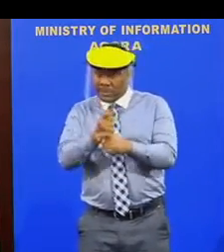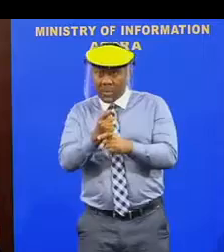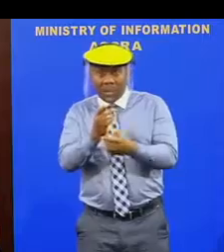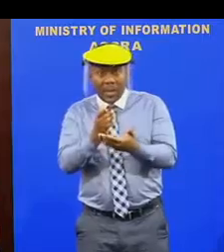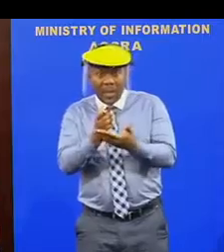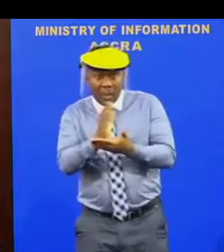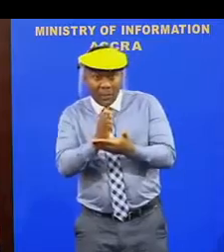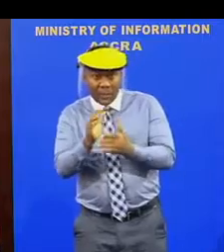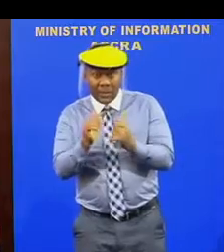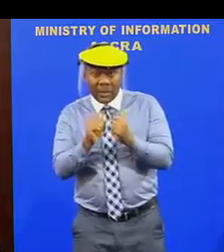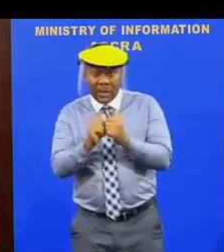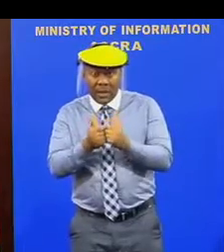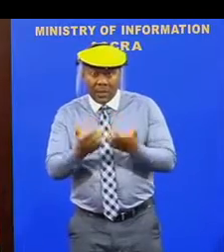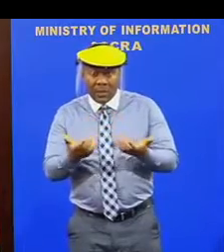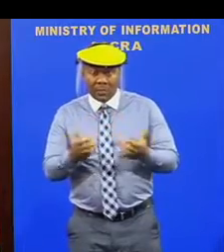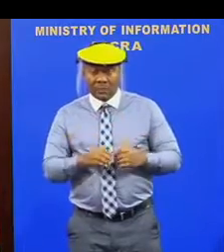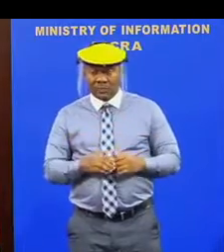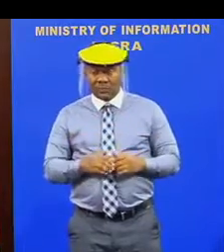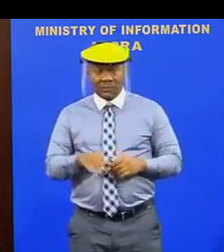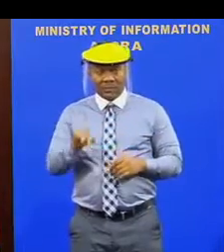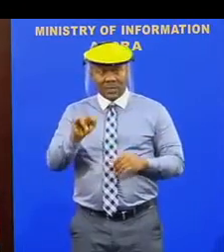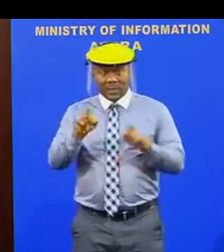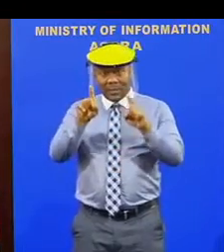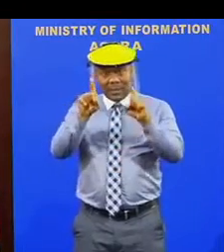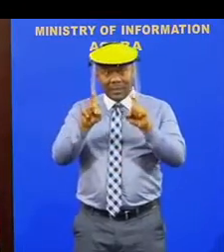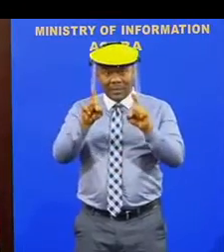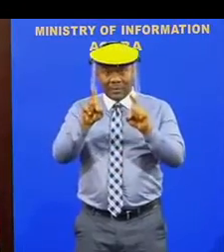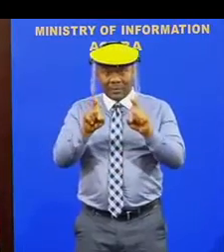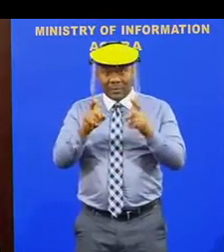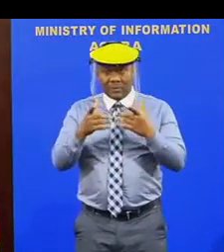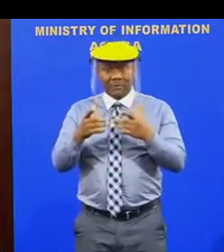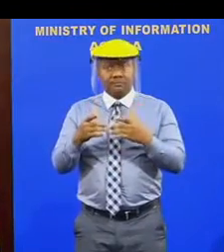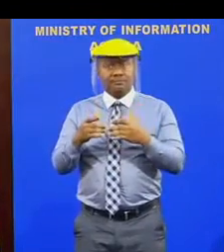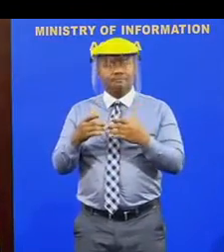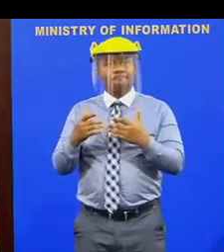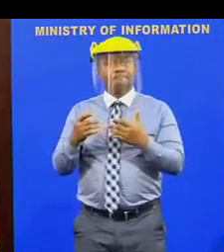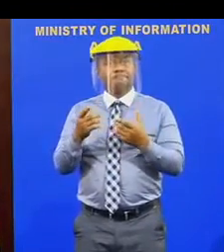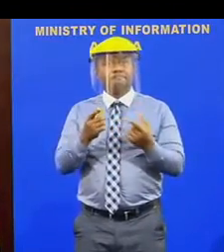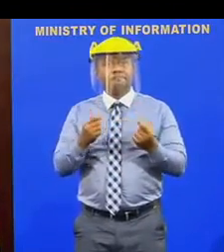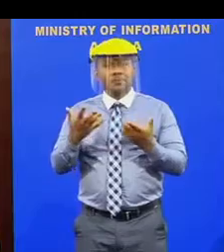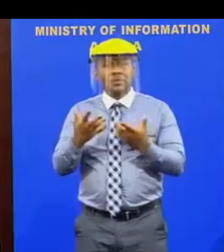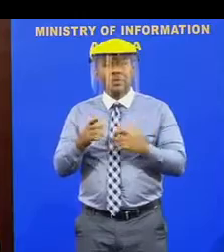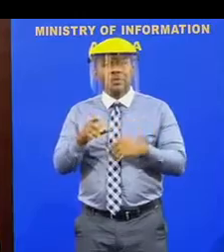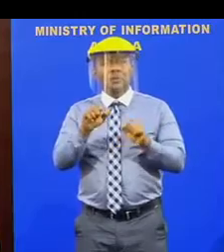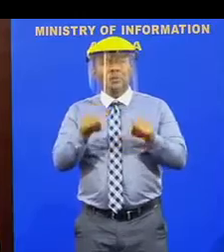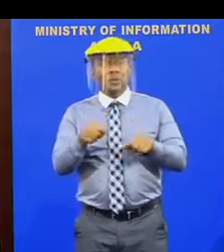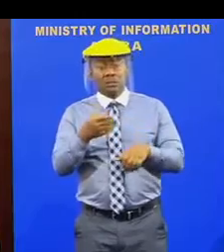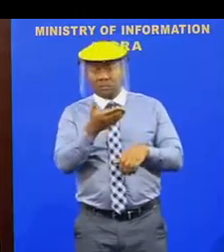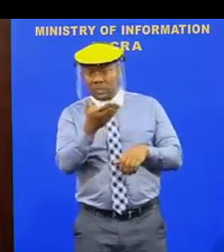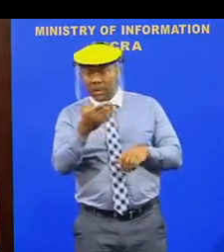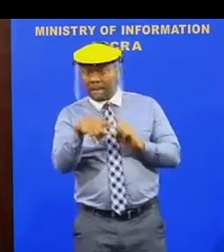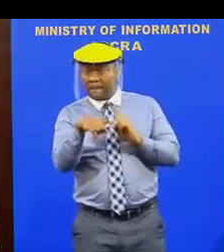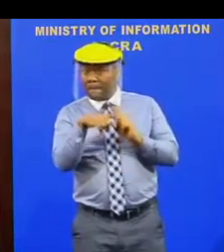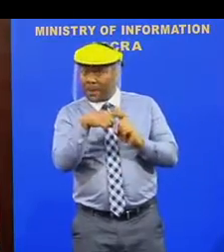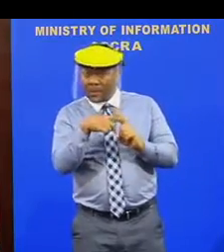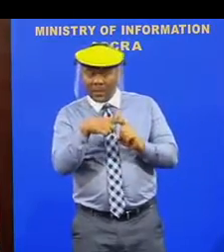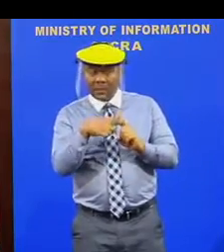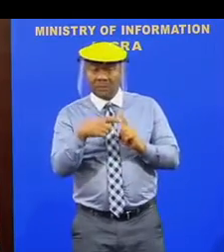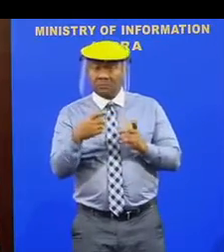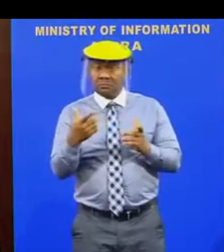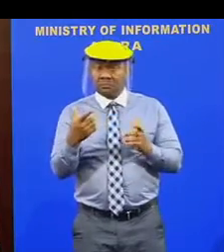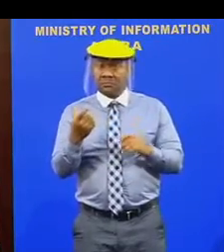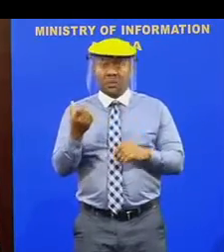that the sensitivity test is done, and it is what identifies people who are positive to the disease or who